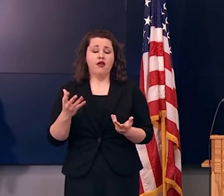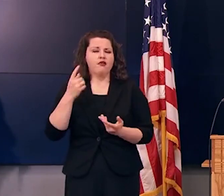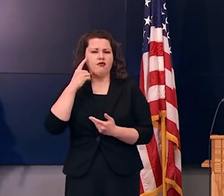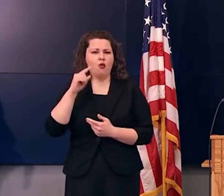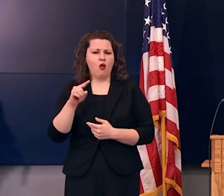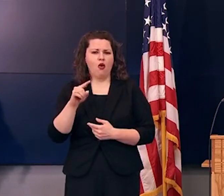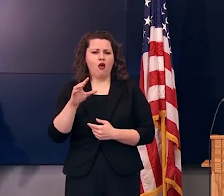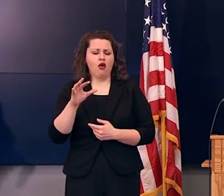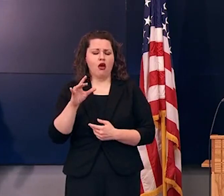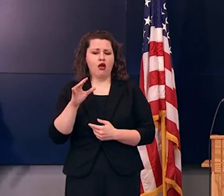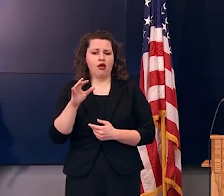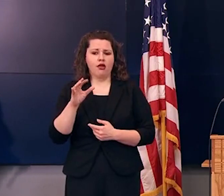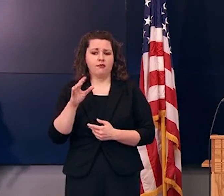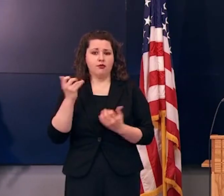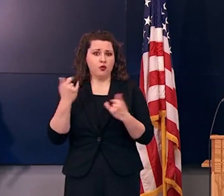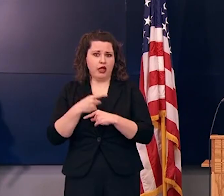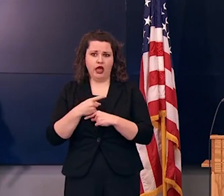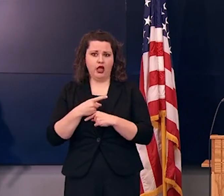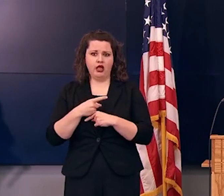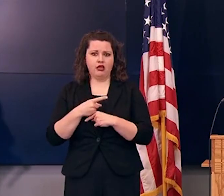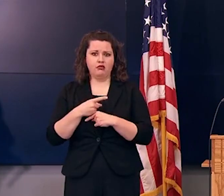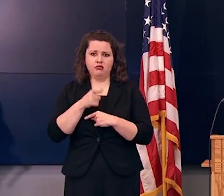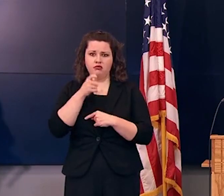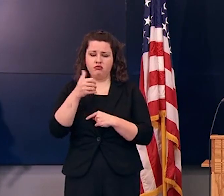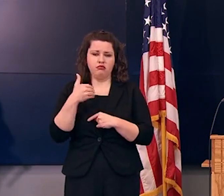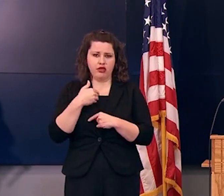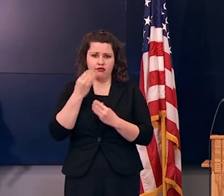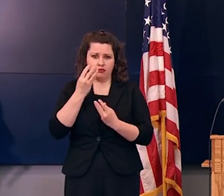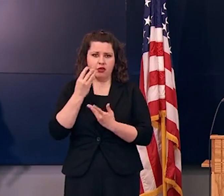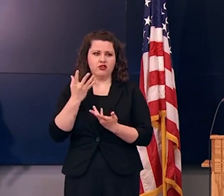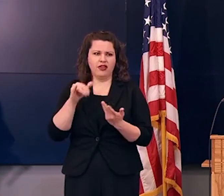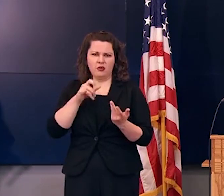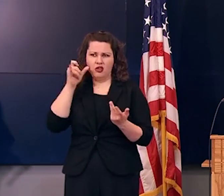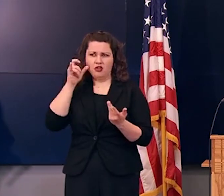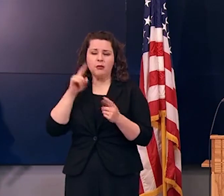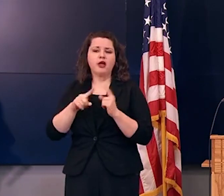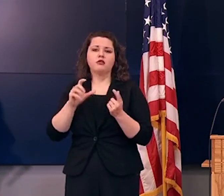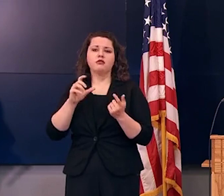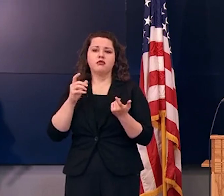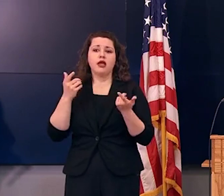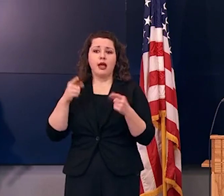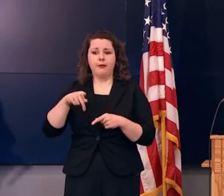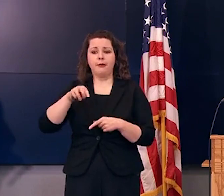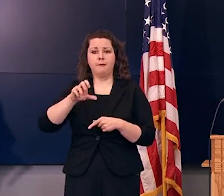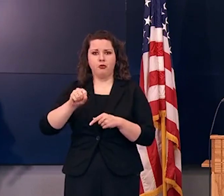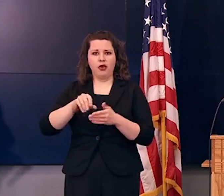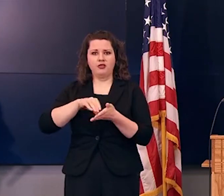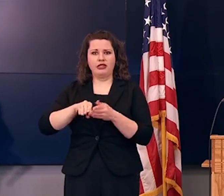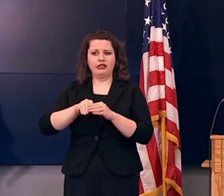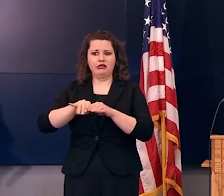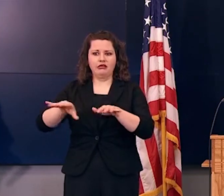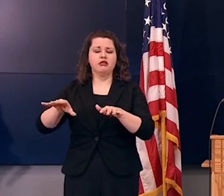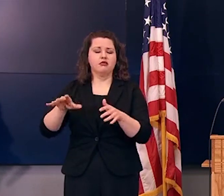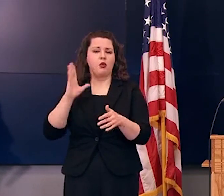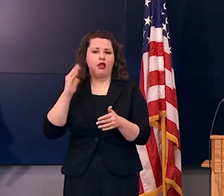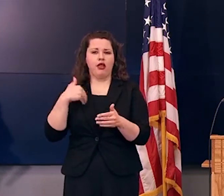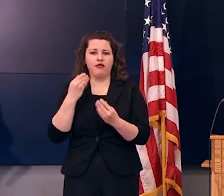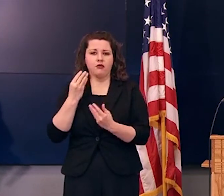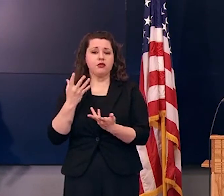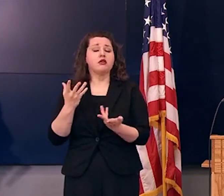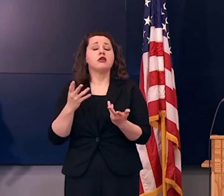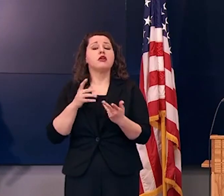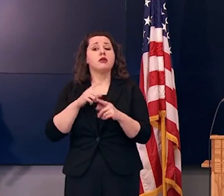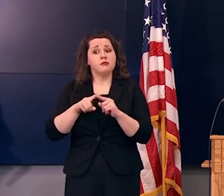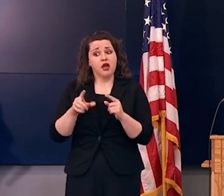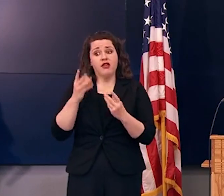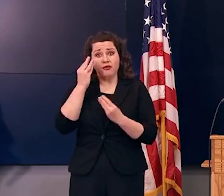for today, which would have been yesterday's findings, but we'll have that information when the press release goes out. So it's information that we